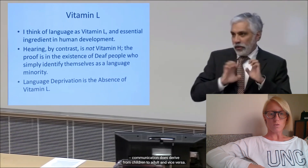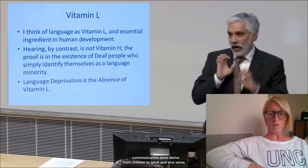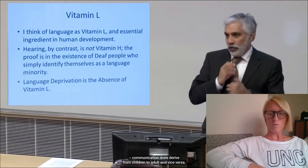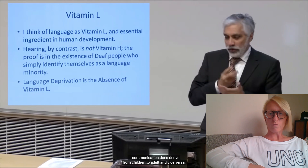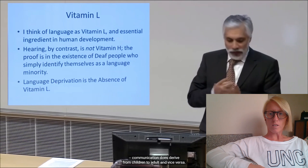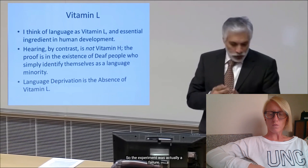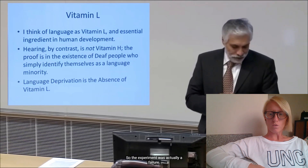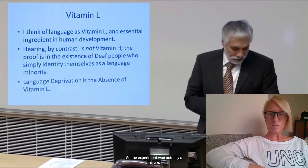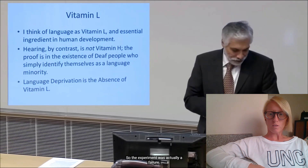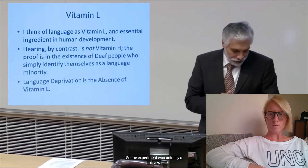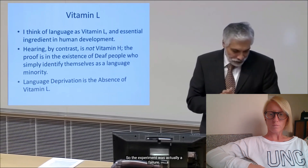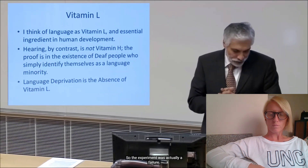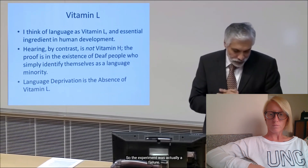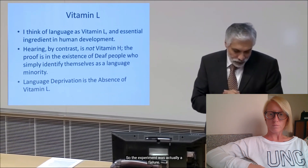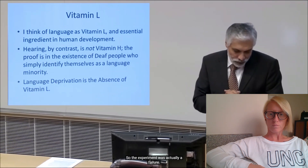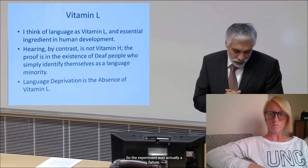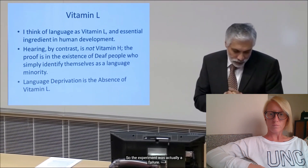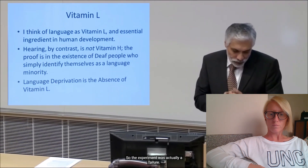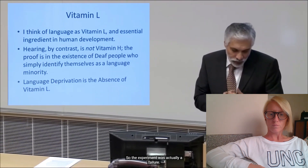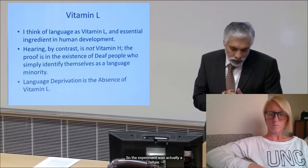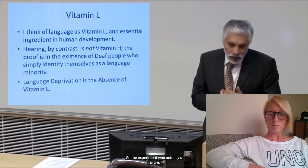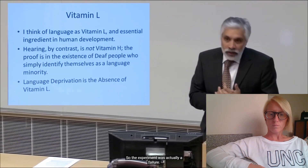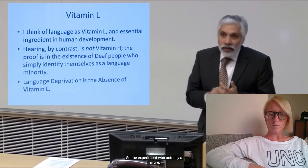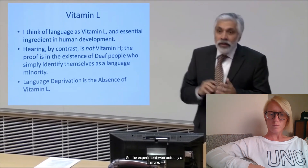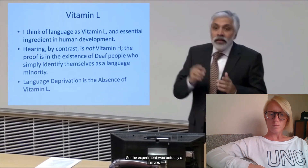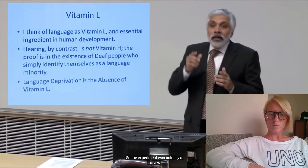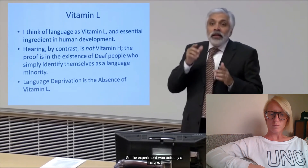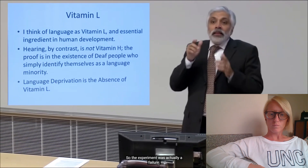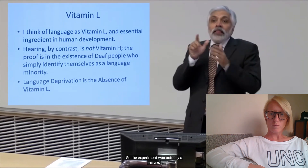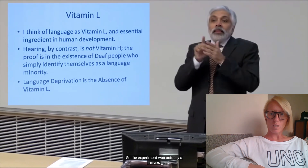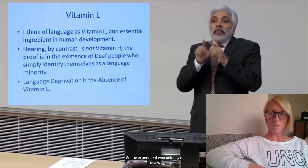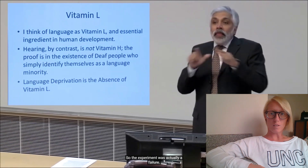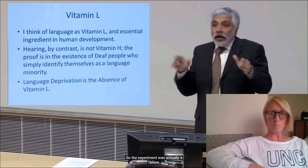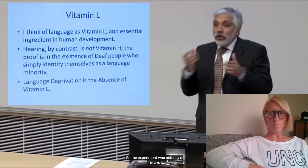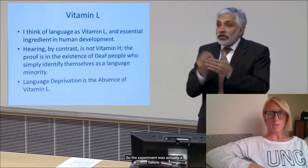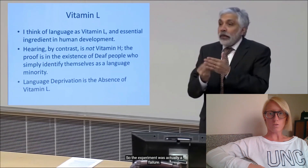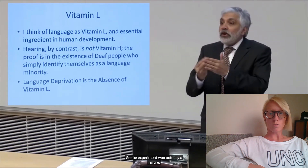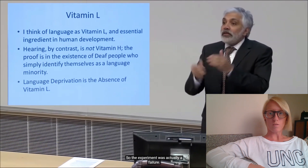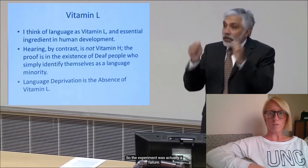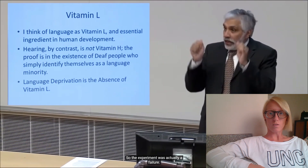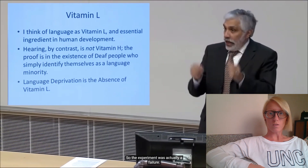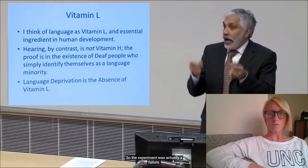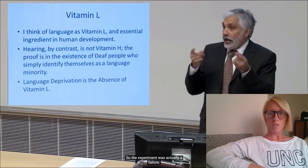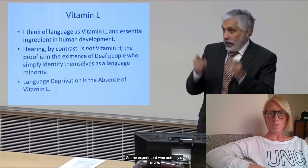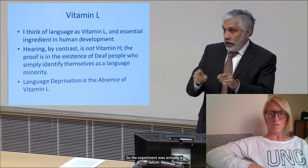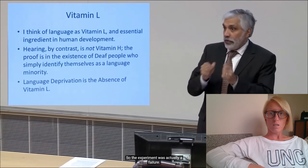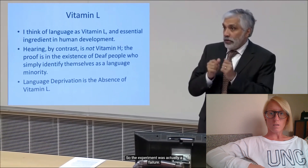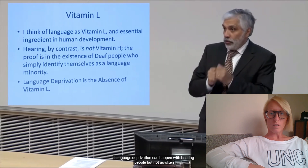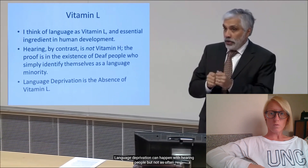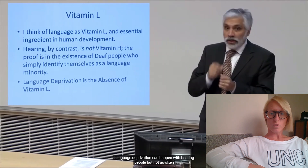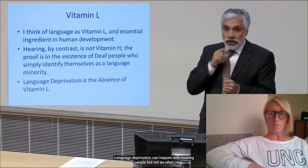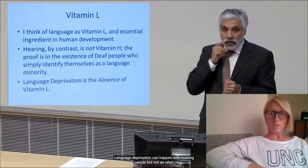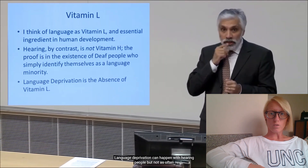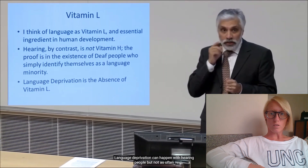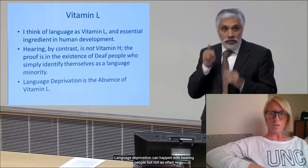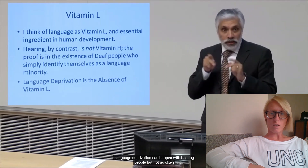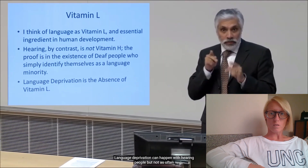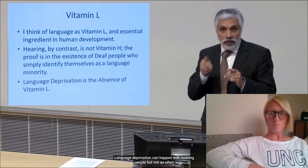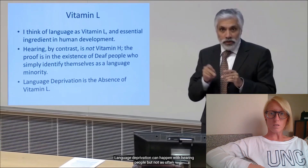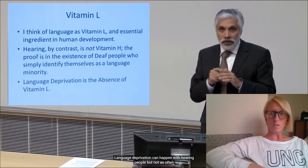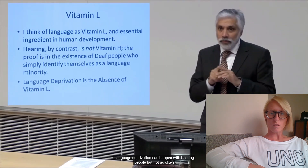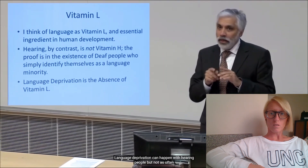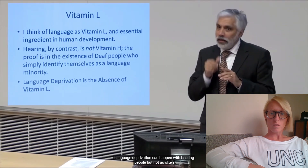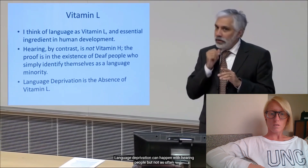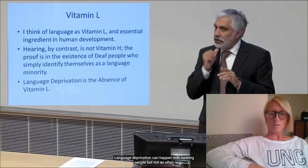and vice versa. So the experiment was actually a failure. The experiment was actually a failure. Language deprivation